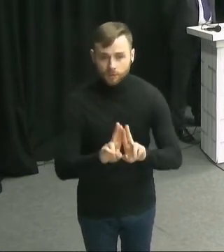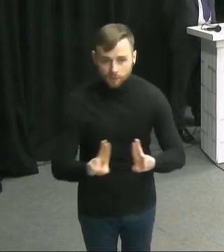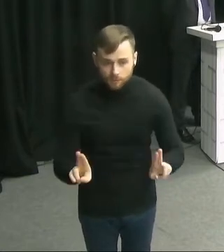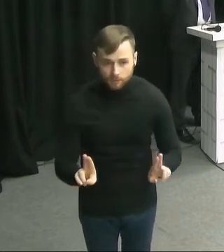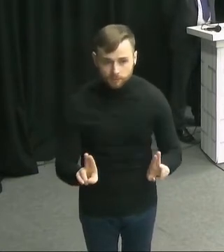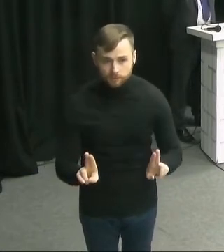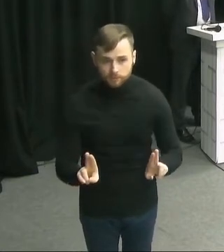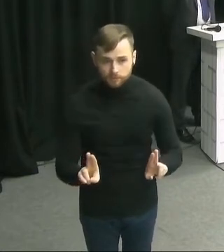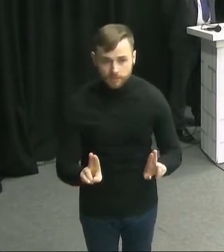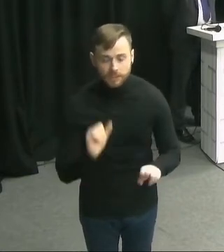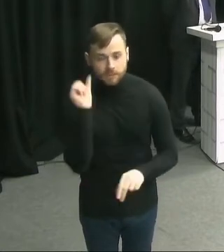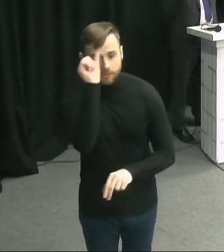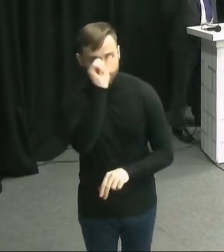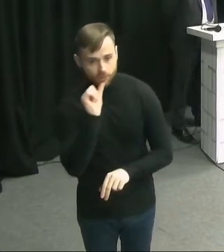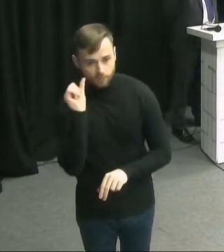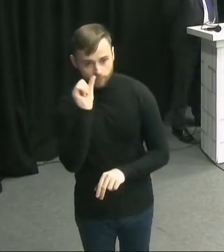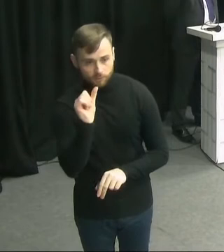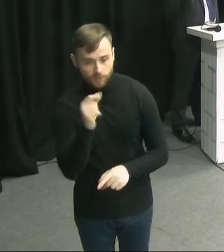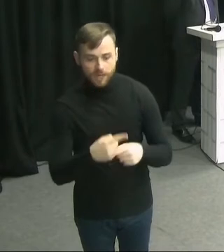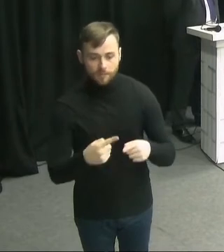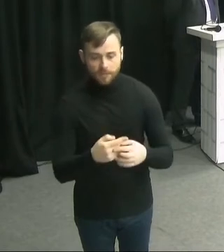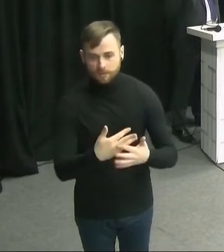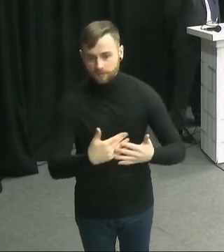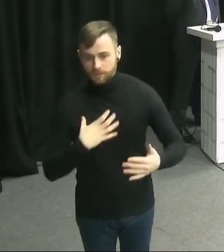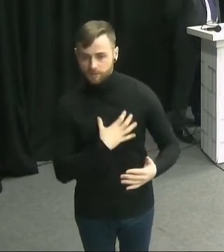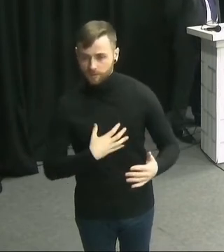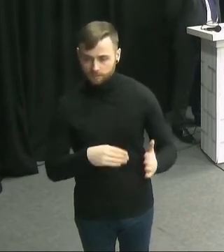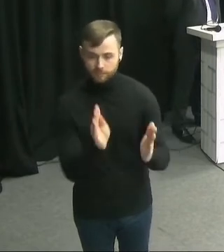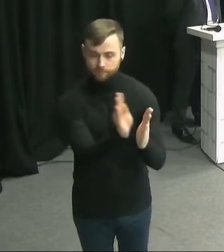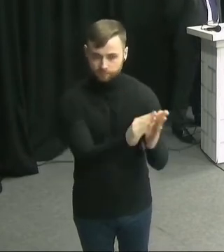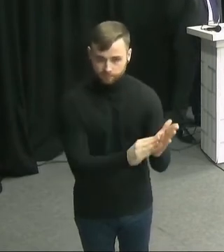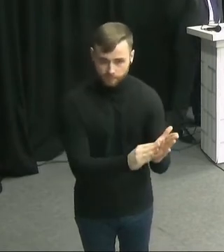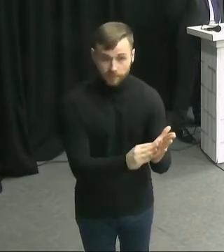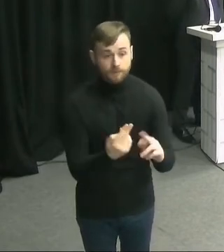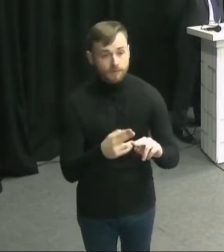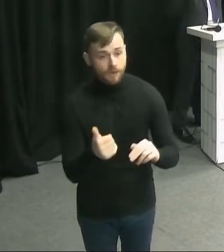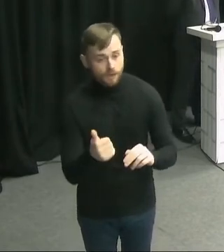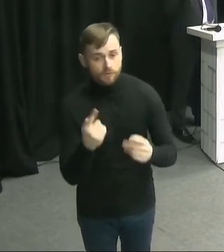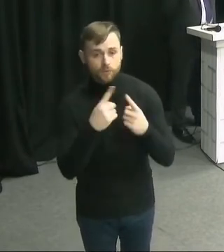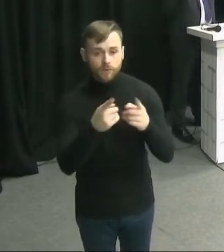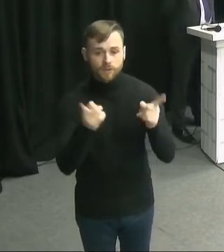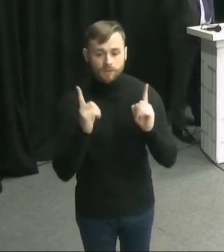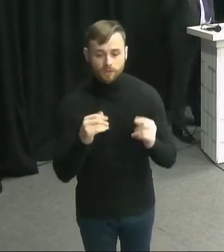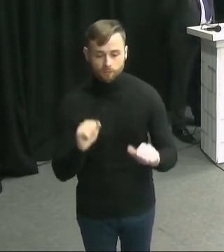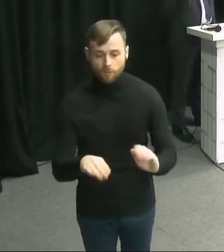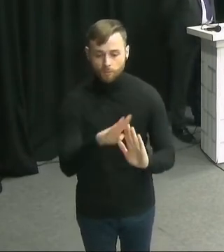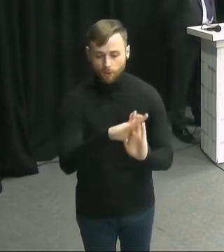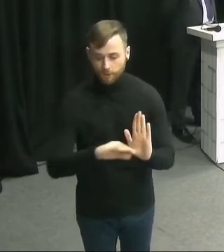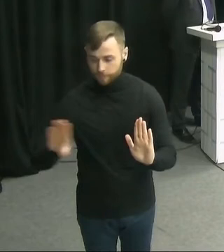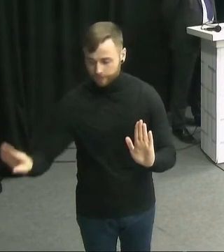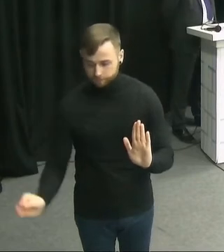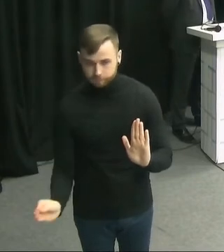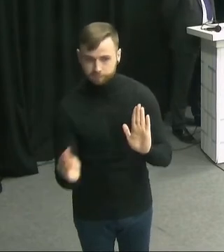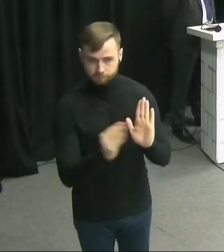to ensure that every person can learn in the university, and we are also every